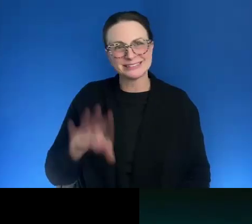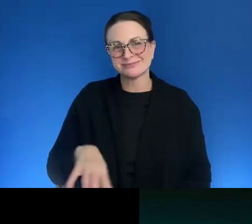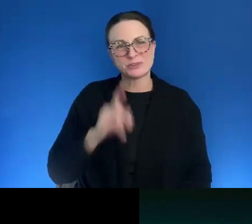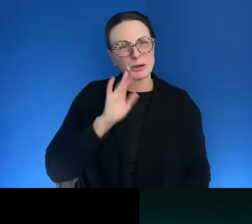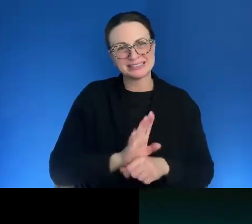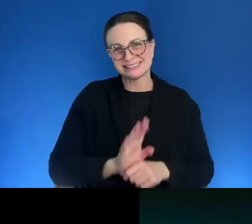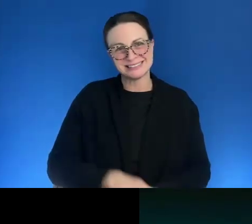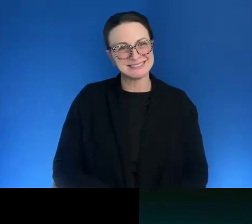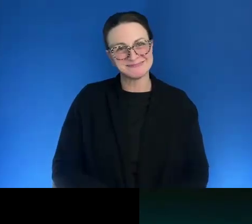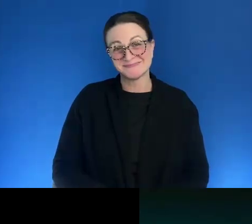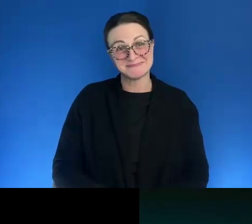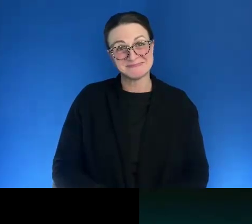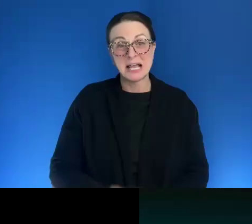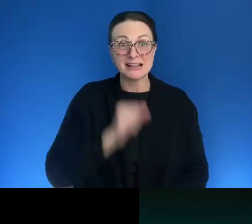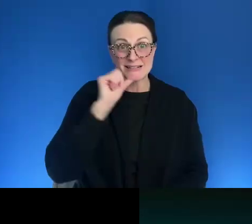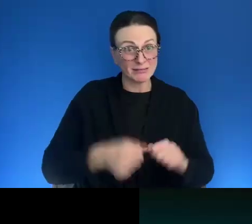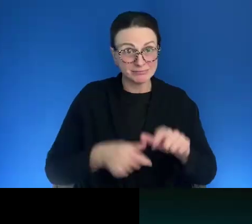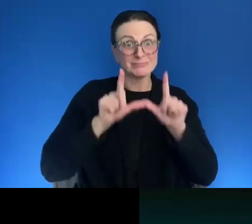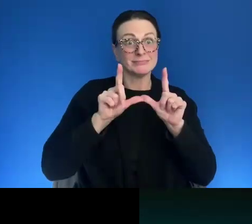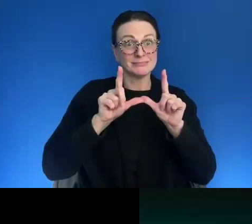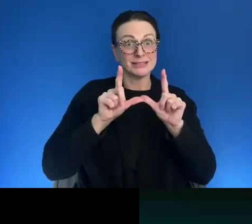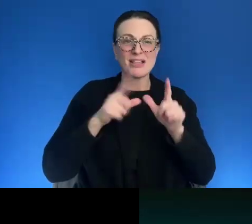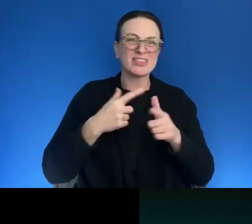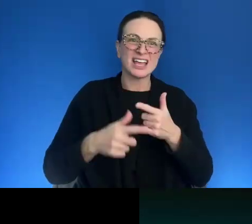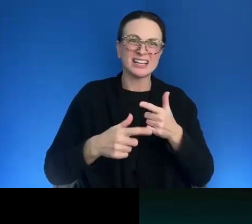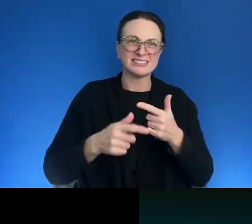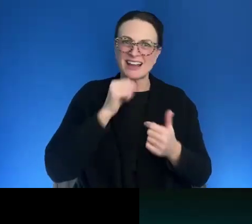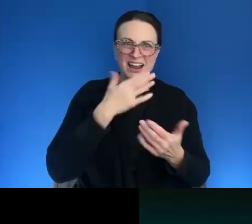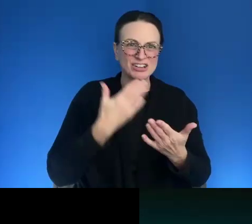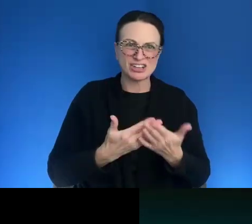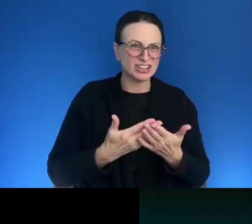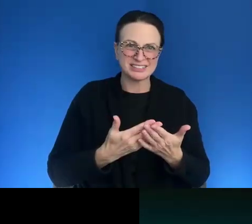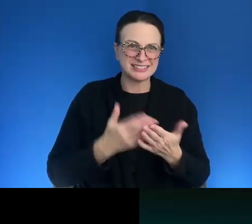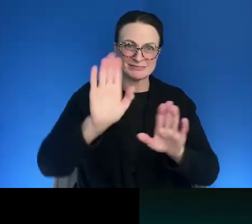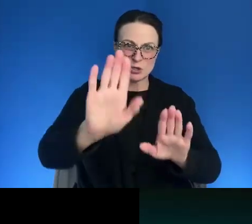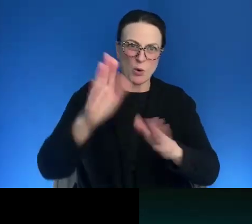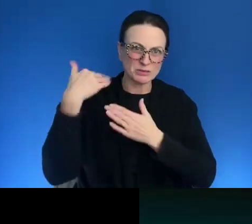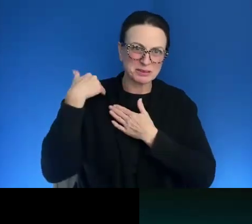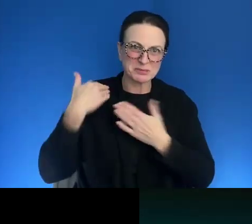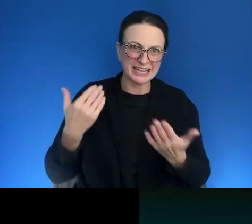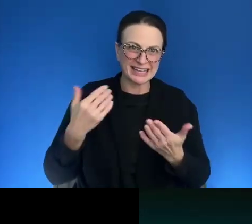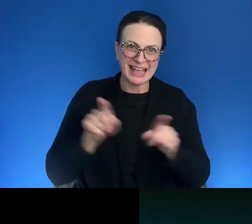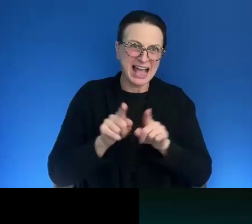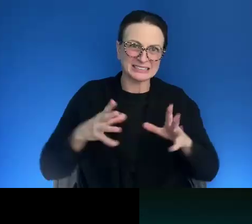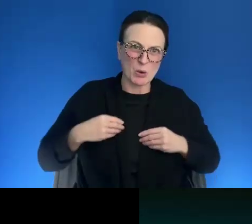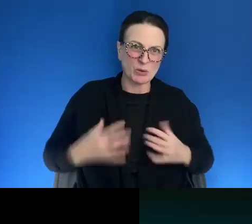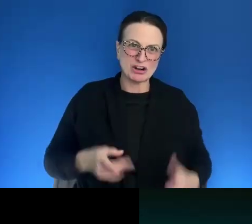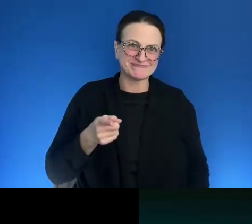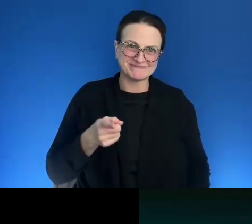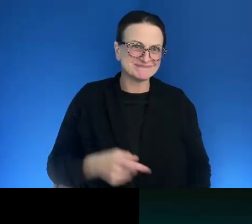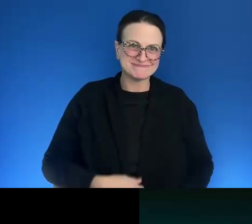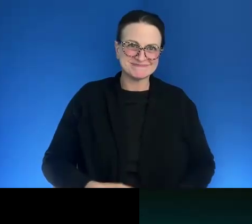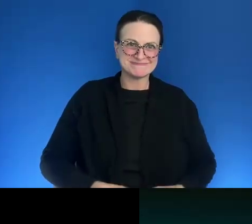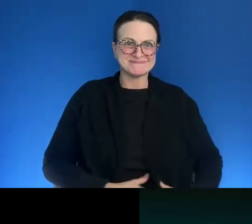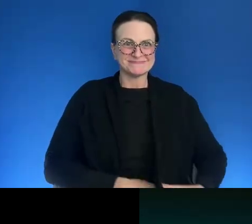your business. You didn't renew your business license, it's not in good standing, that's on you. You as the business owner.